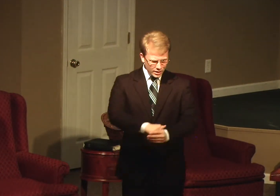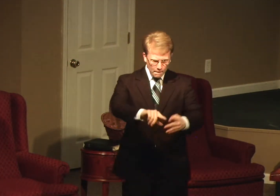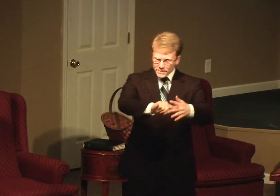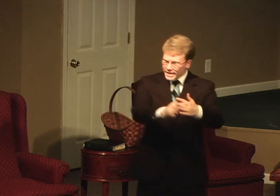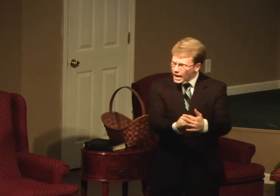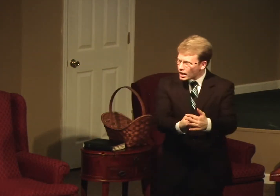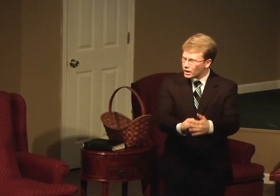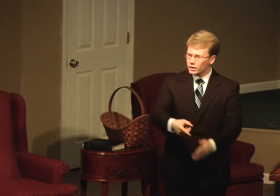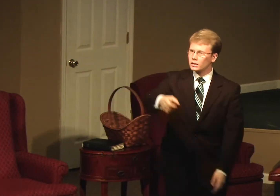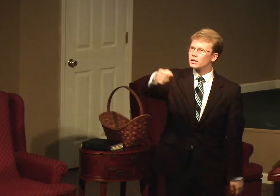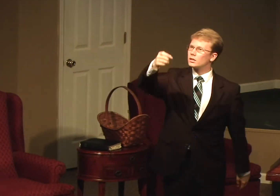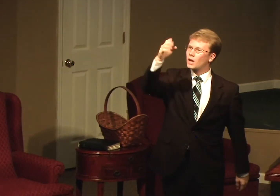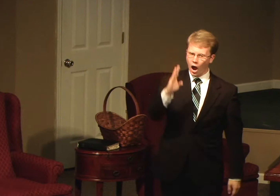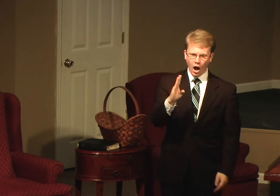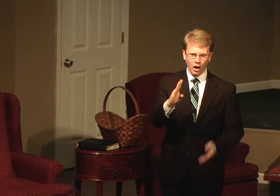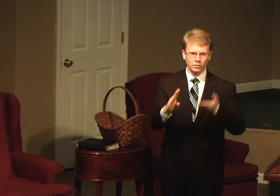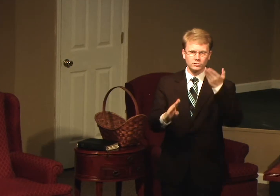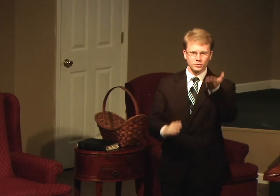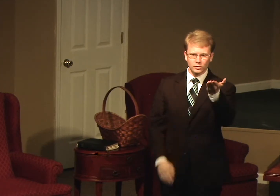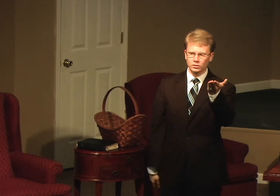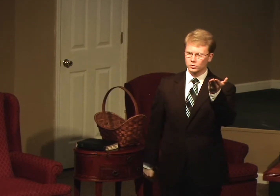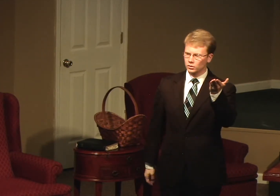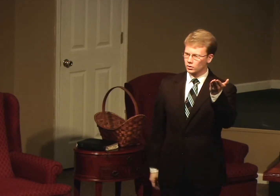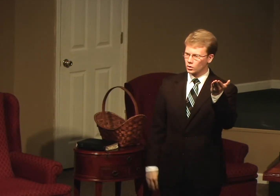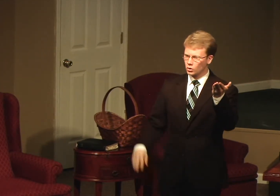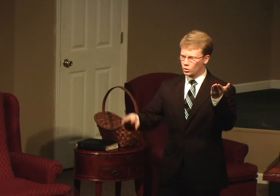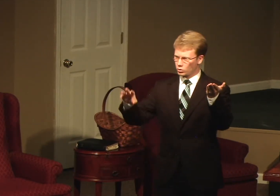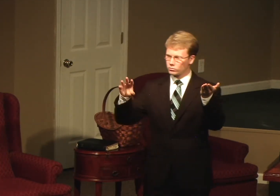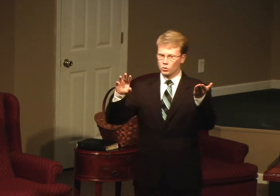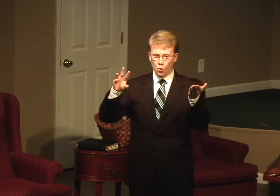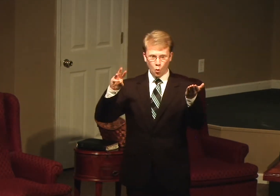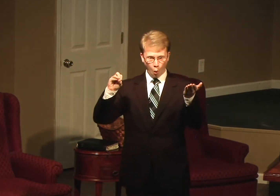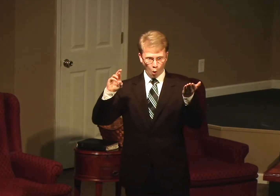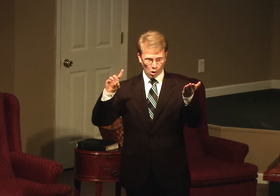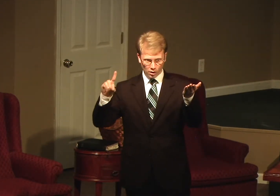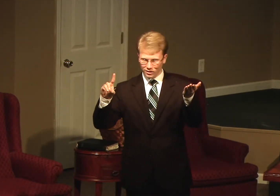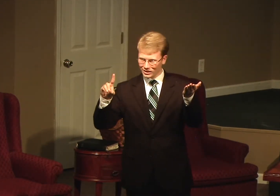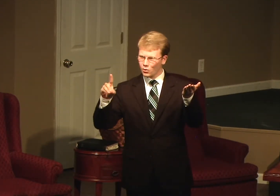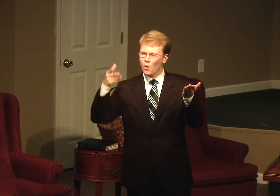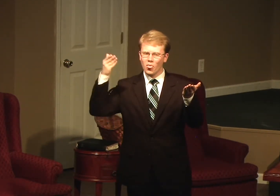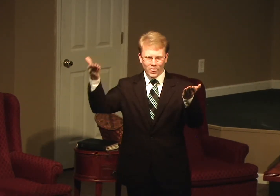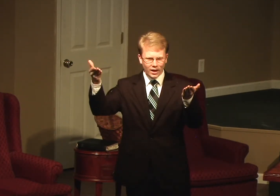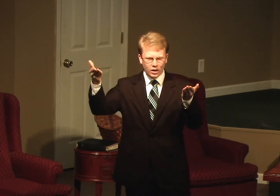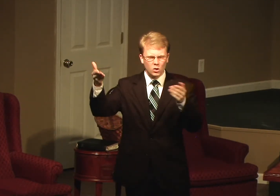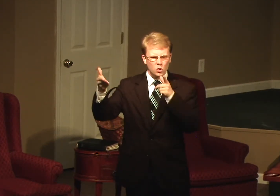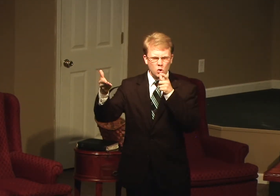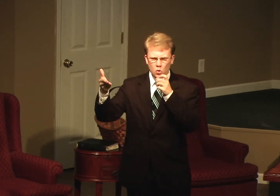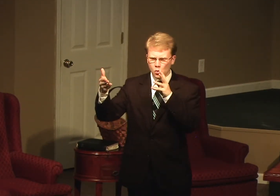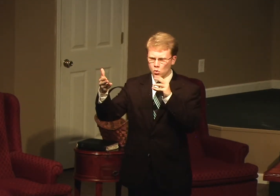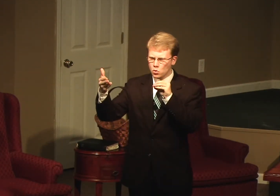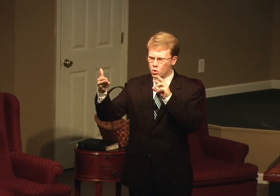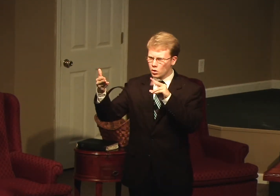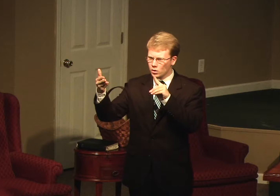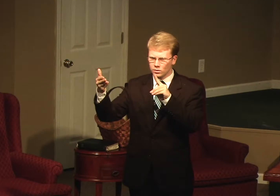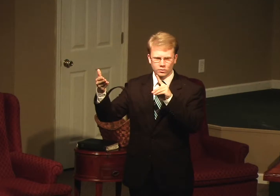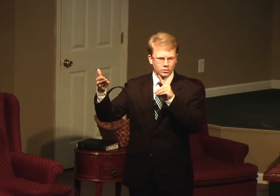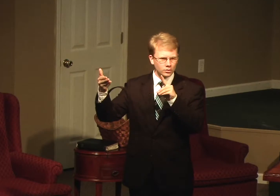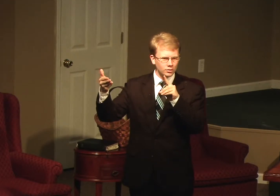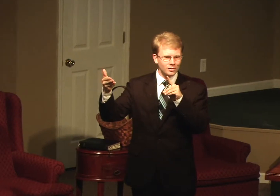that mean to you? In the beginning, God was there. The Word was there. Who's the Word?